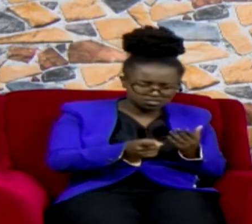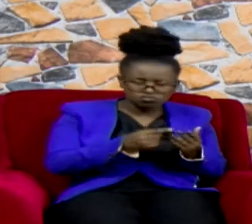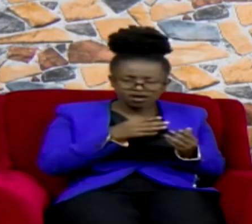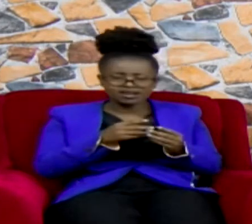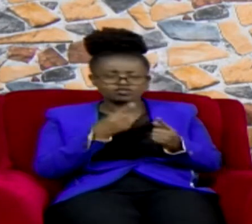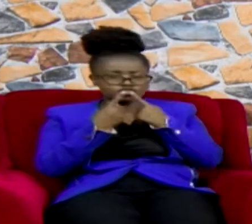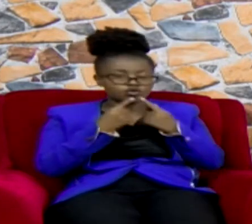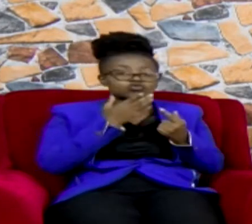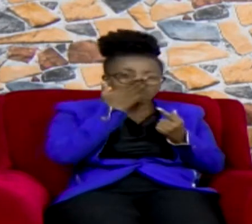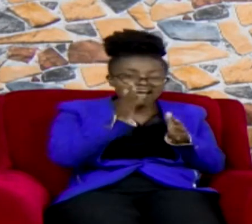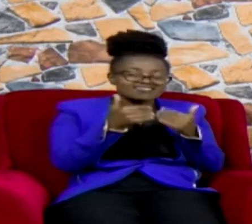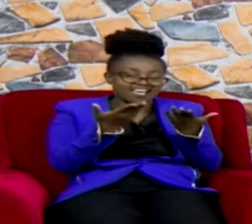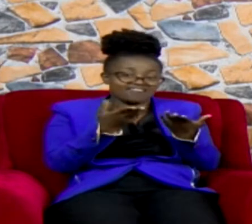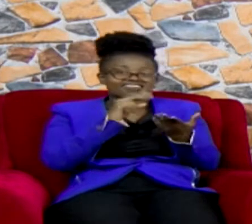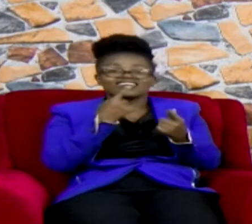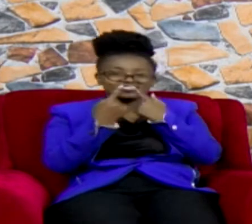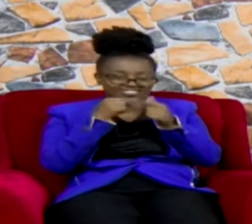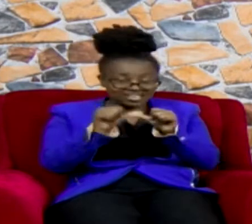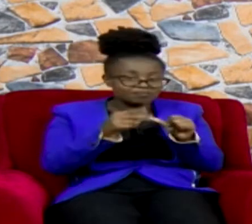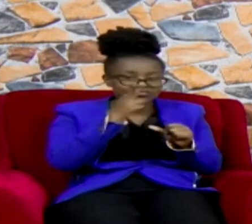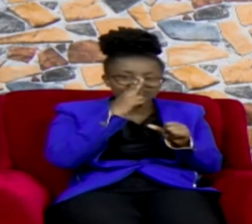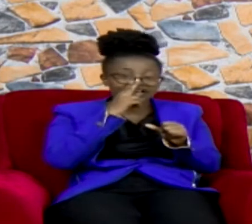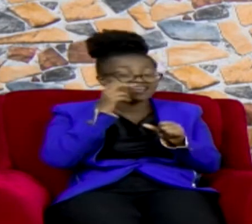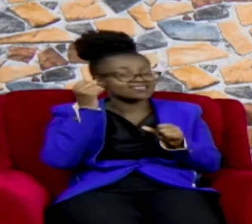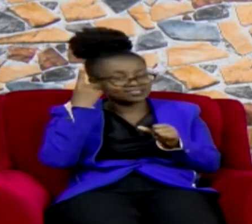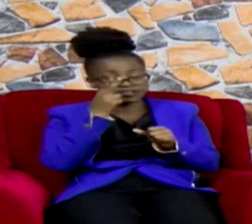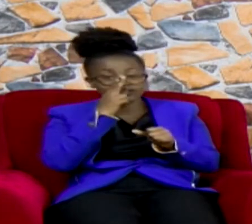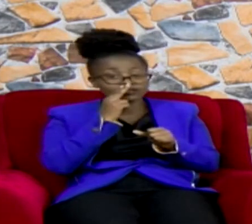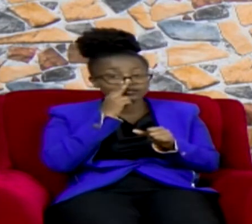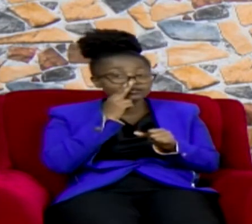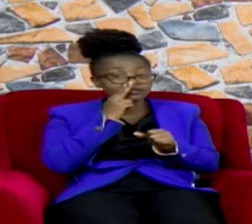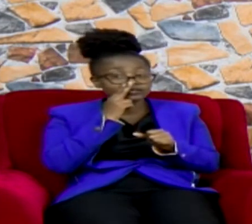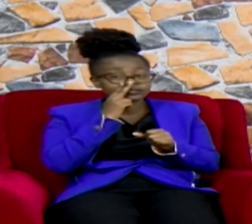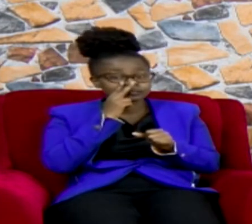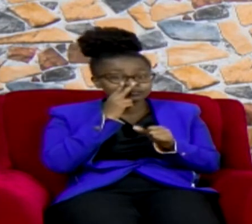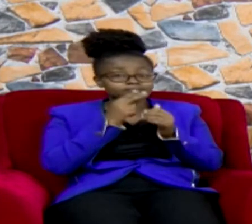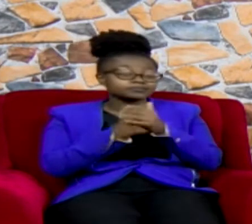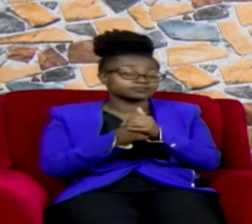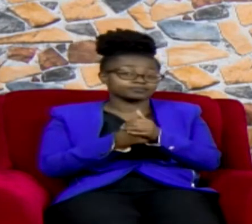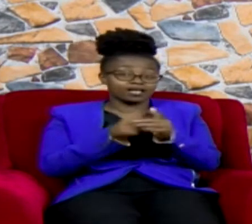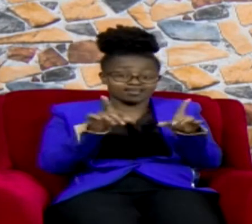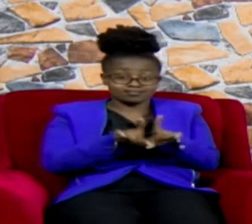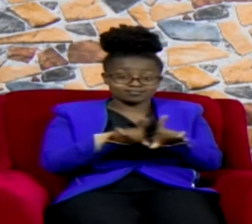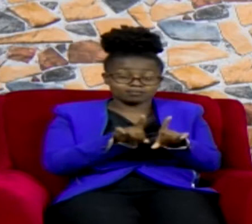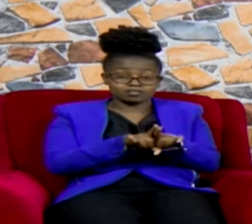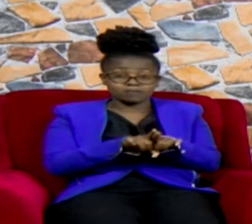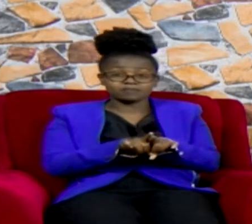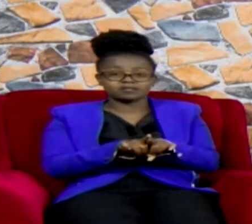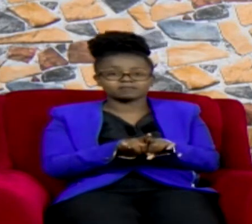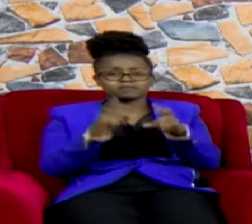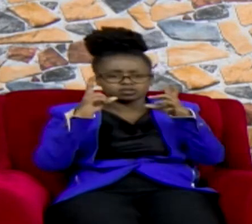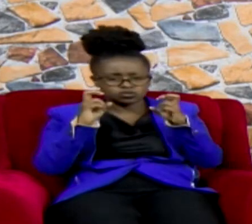respond. Yes. And just telling jokes, understanding jokes, understanding the metaphors, and sticking to the topic,